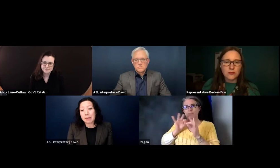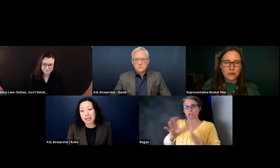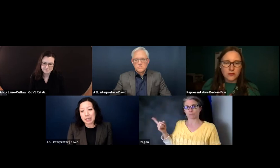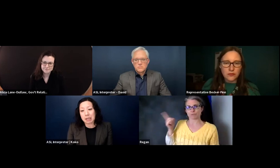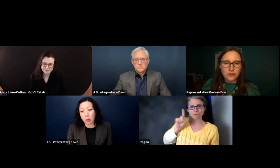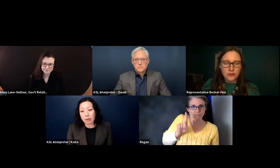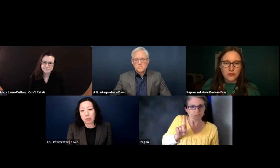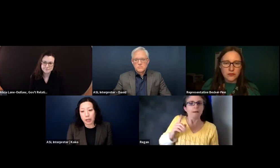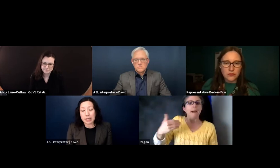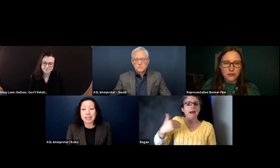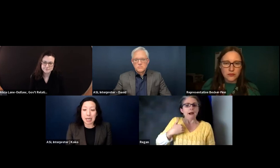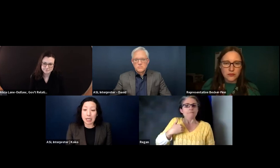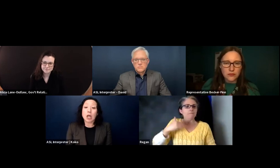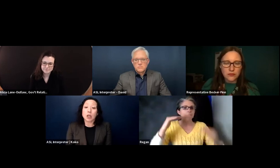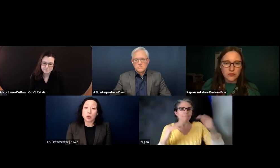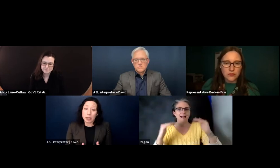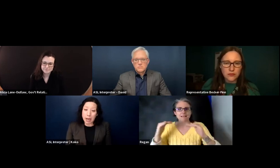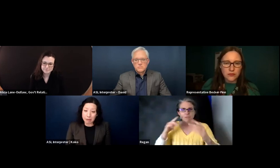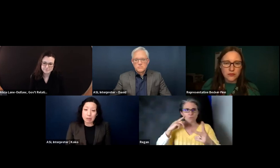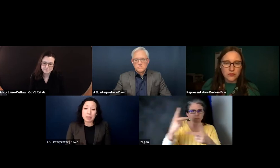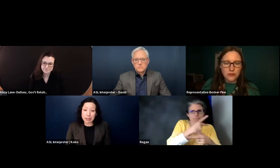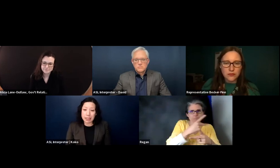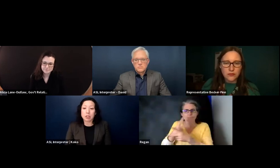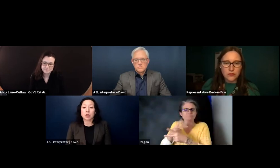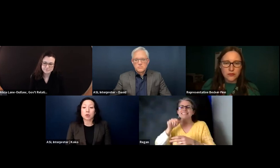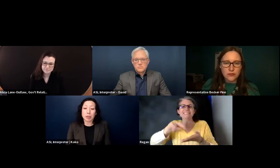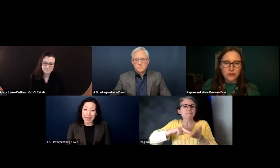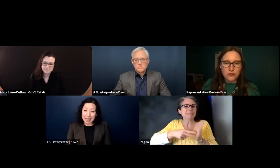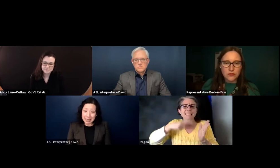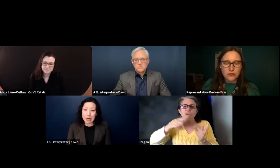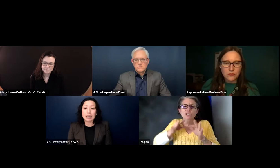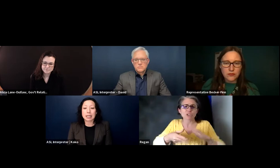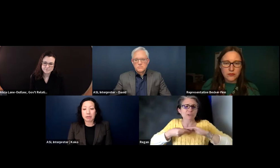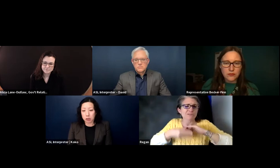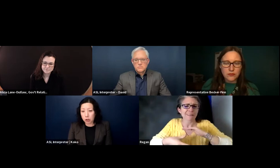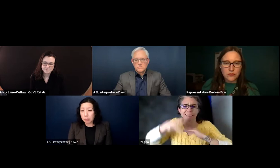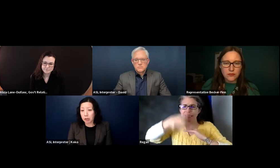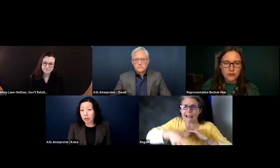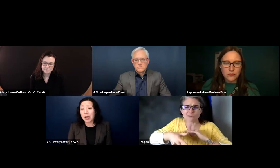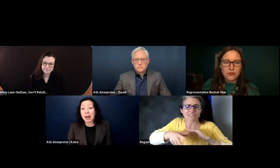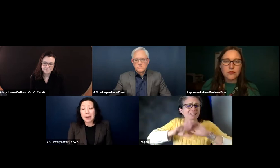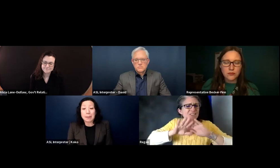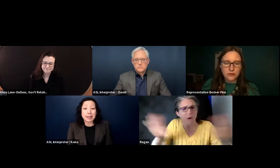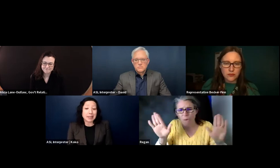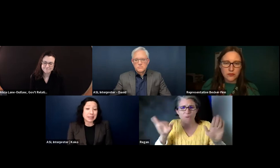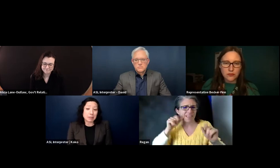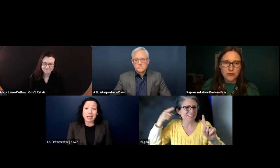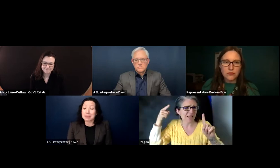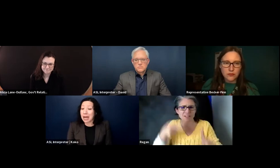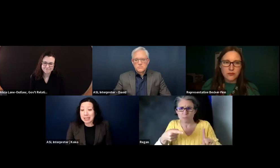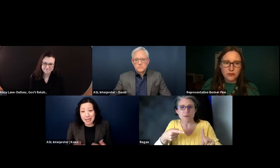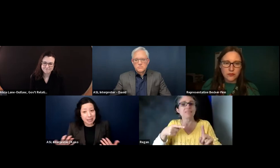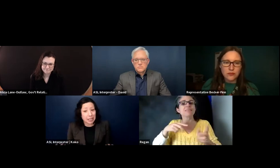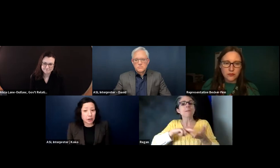moot, because the important point is that you would have the ability to bring in a deaf interpreter, because